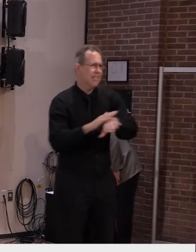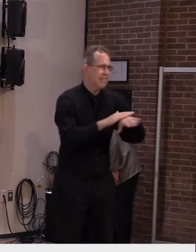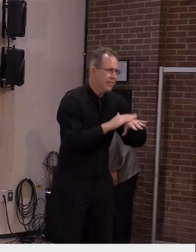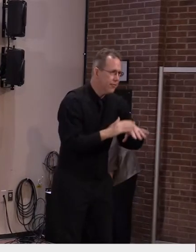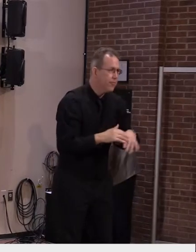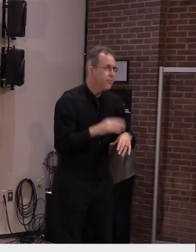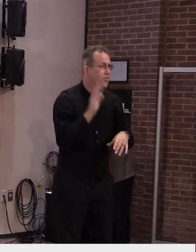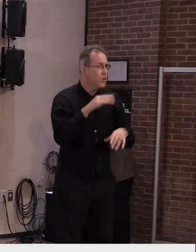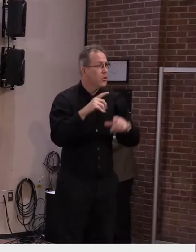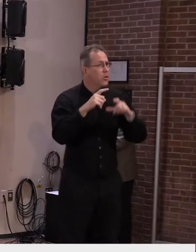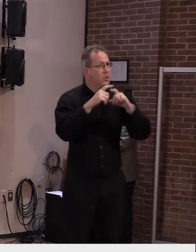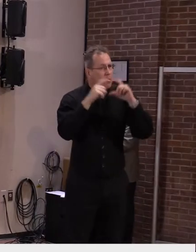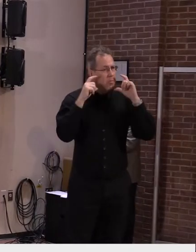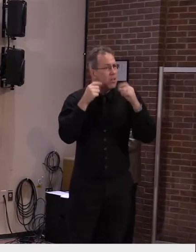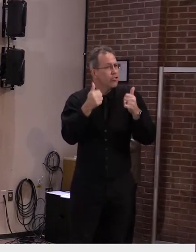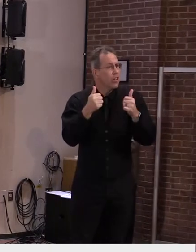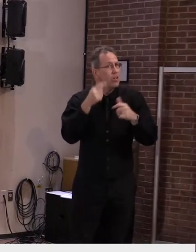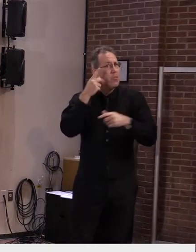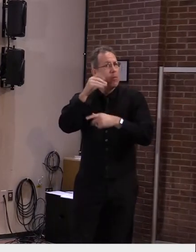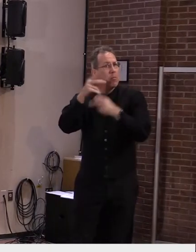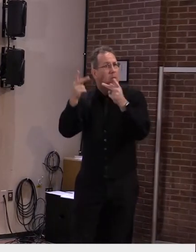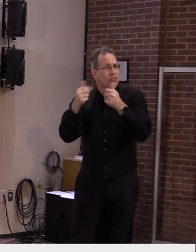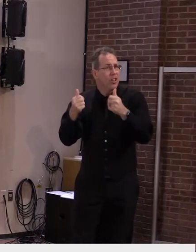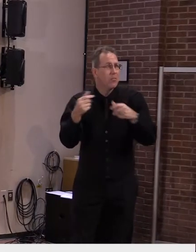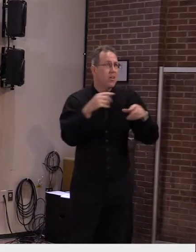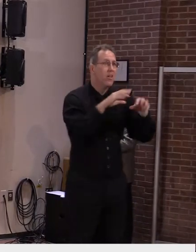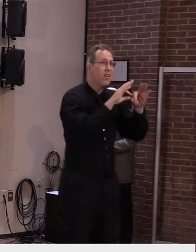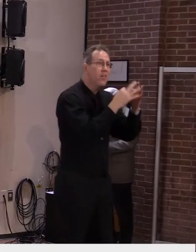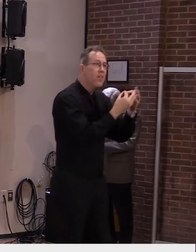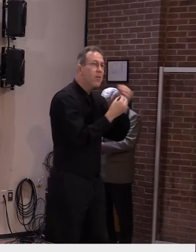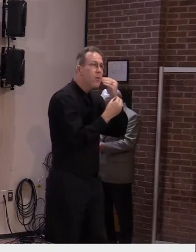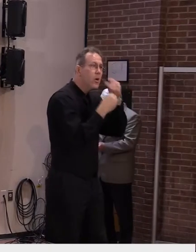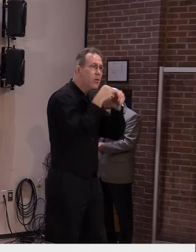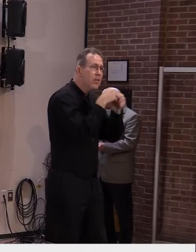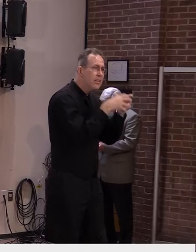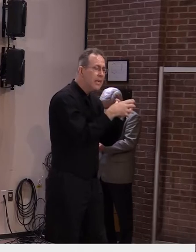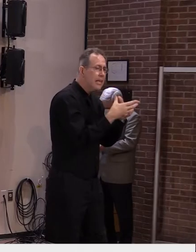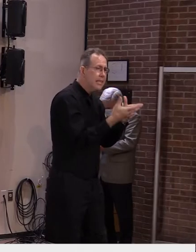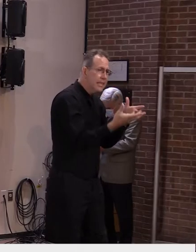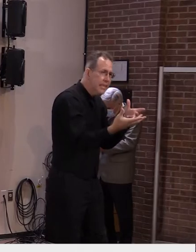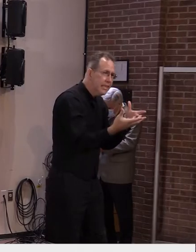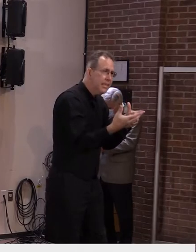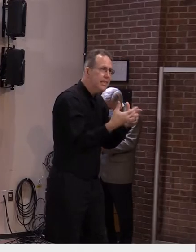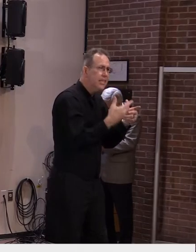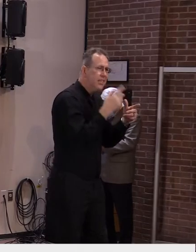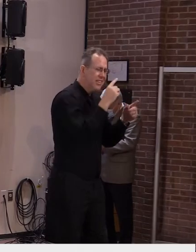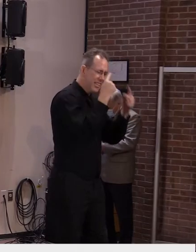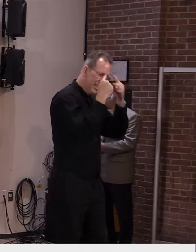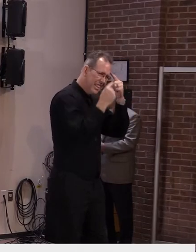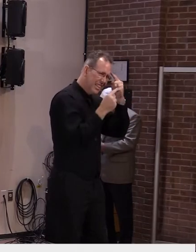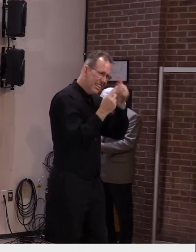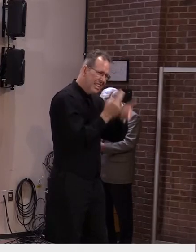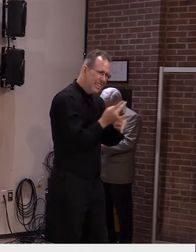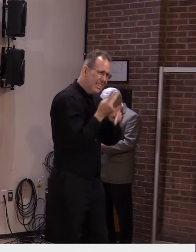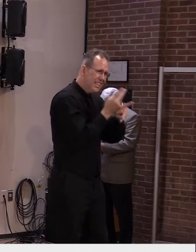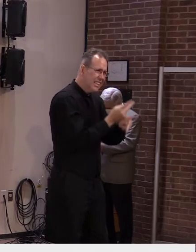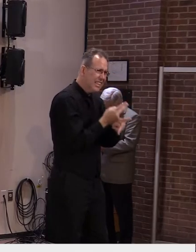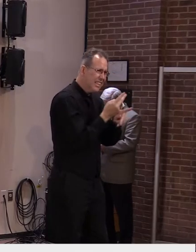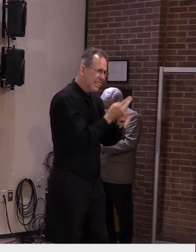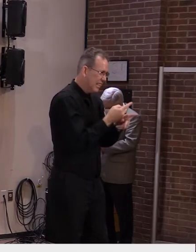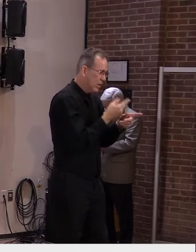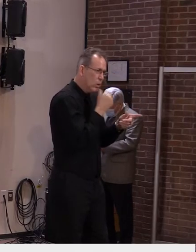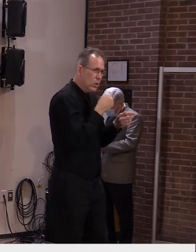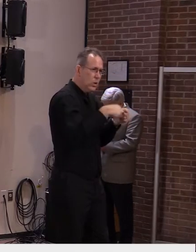mask in a voluntary way, but in a way that is working for them in their lives, and that